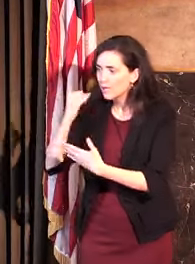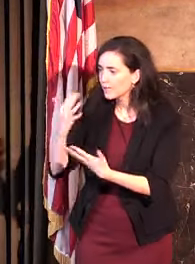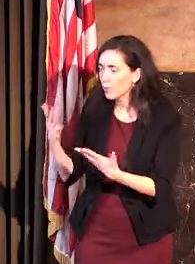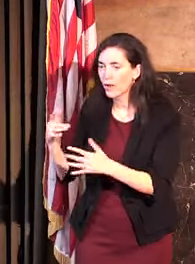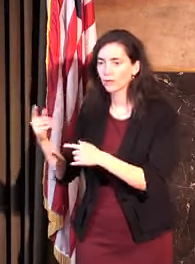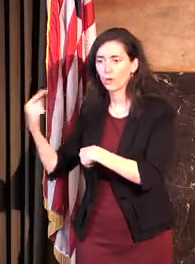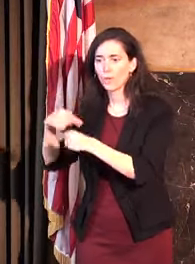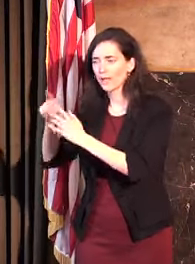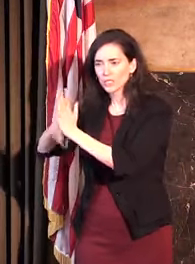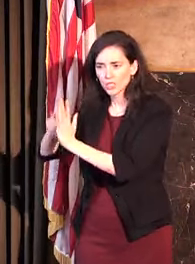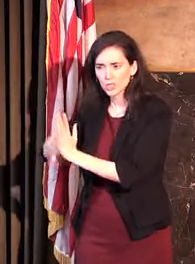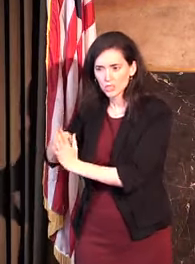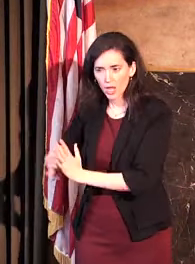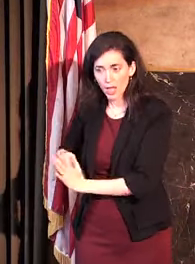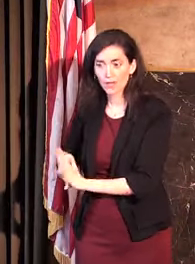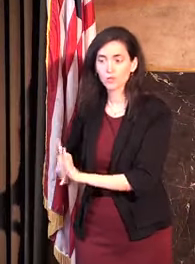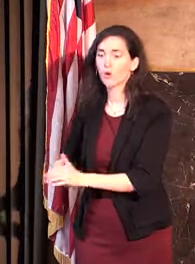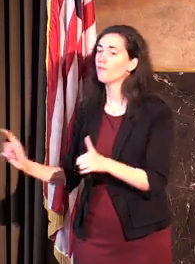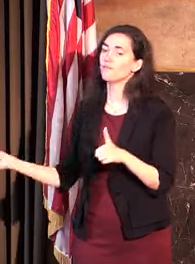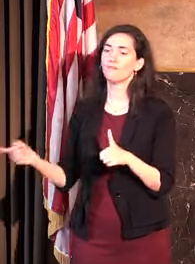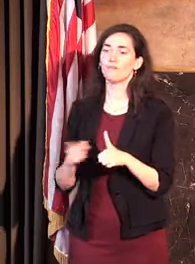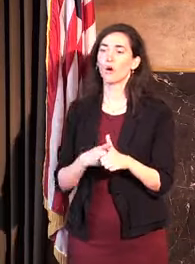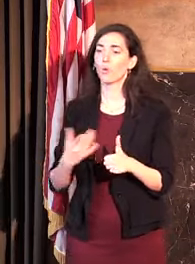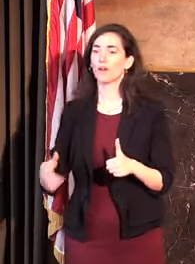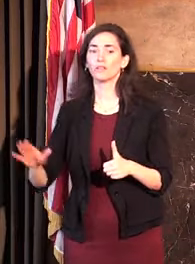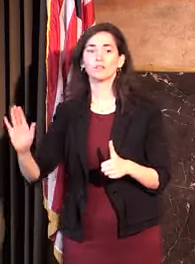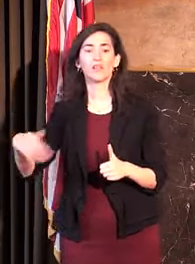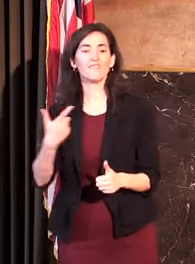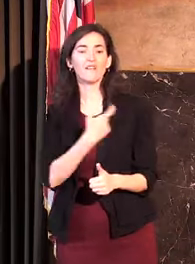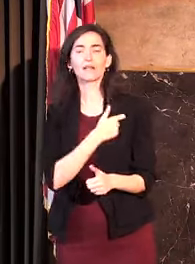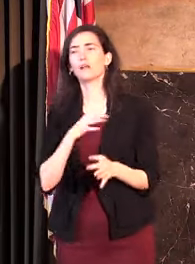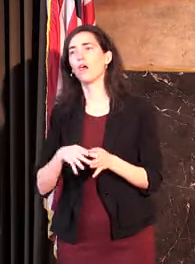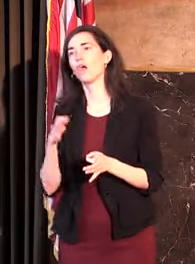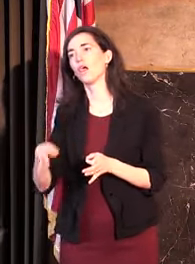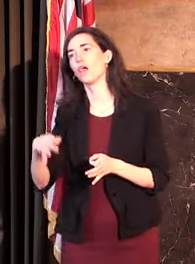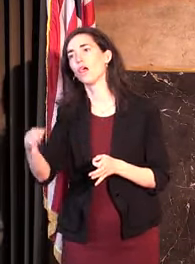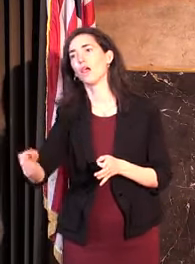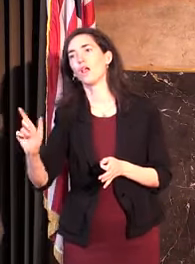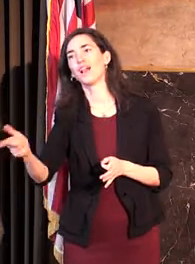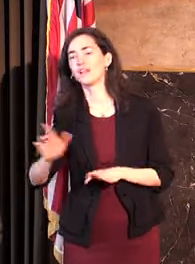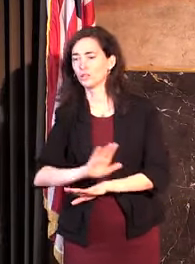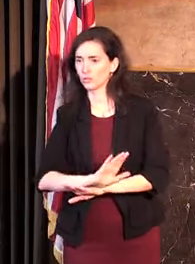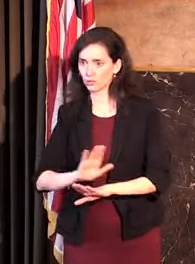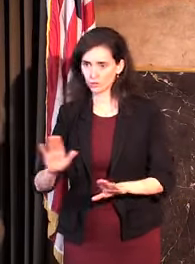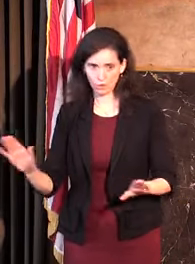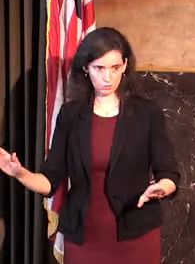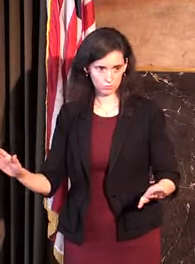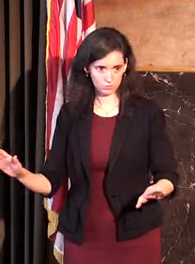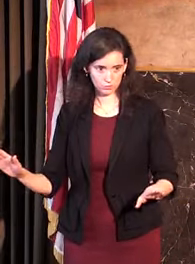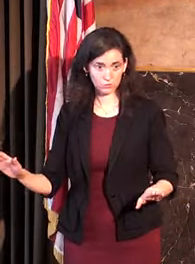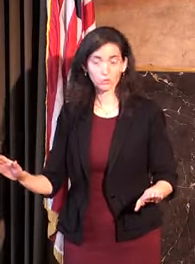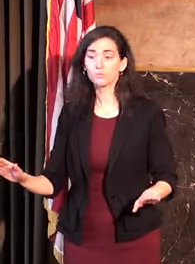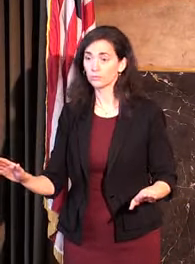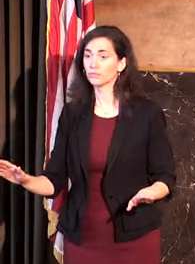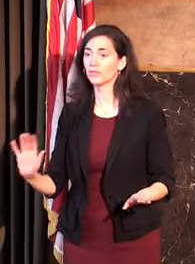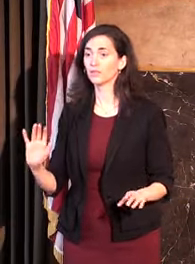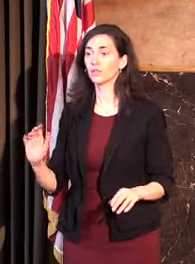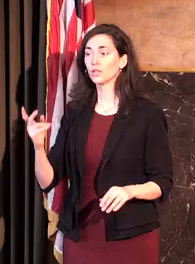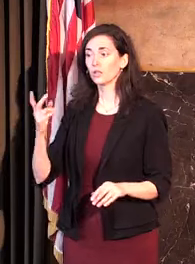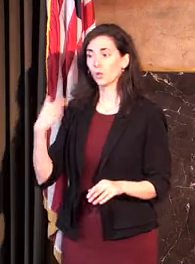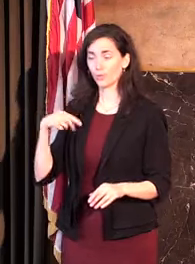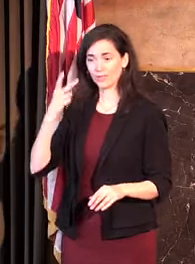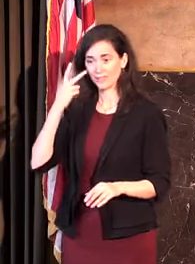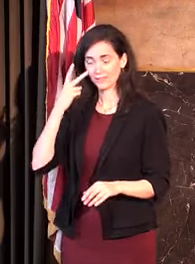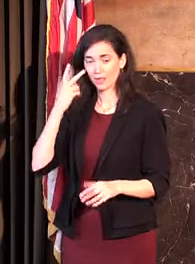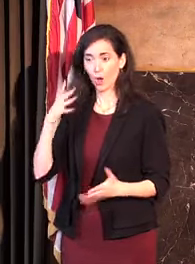say is don't wait to get vaccinated. We saw a big spike in our vaccination rates. You know,